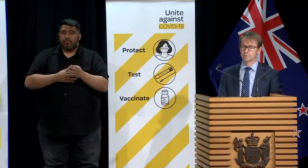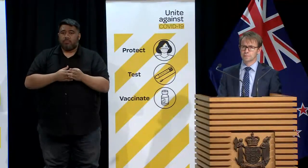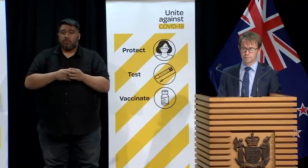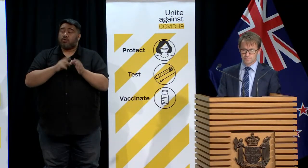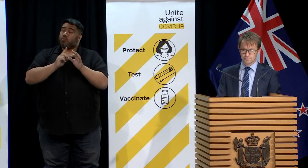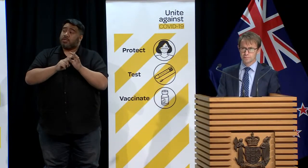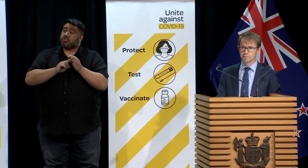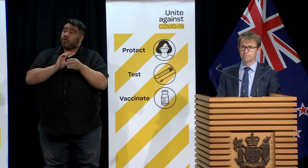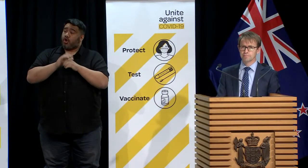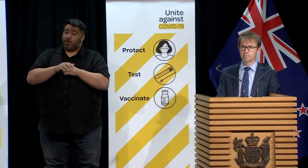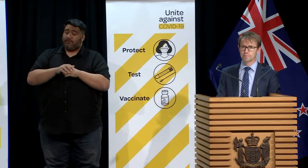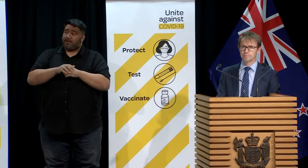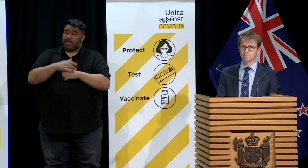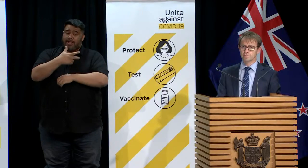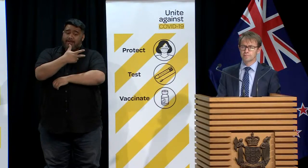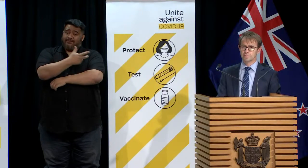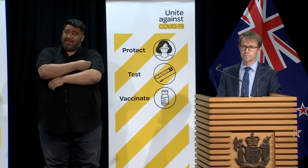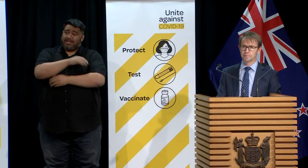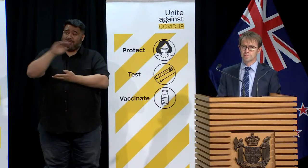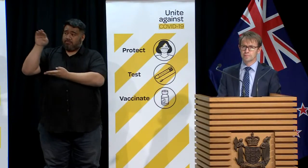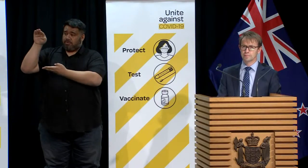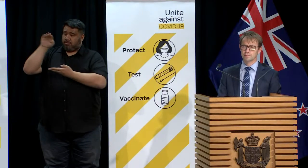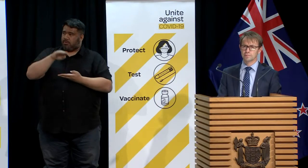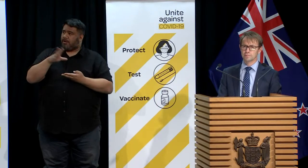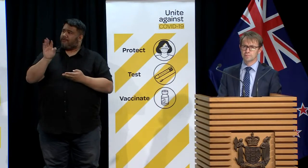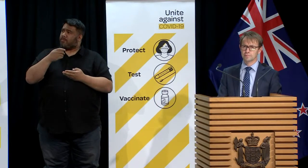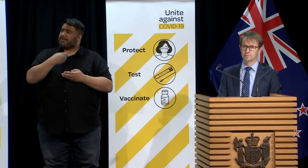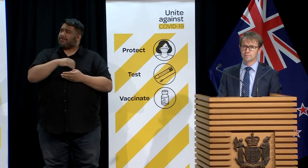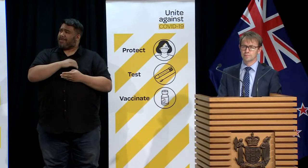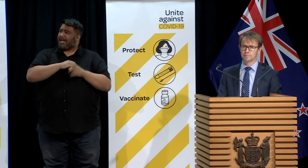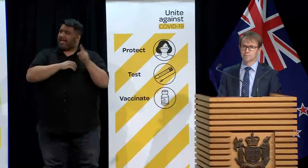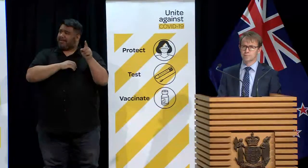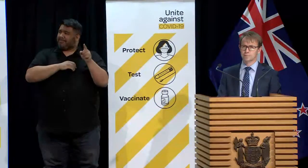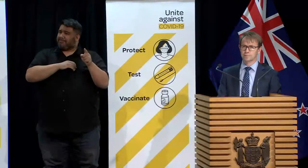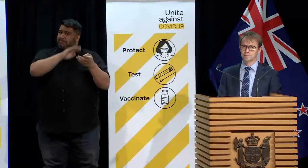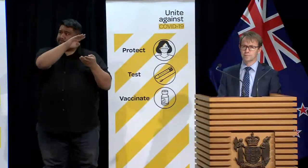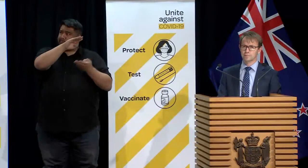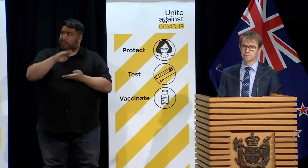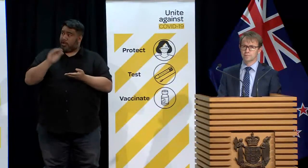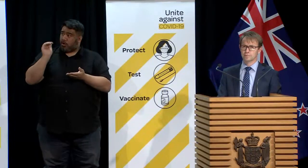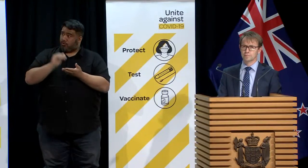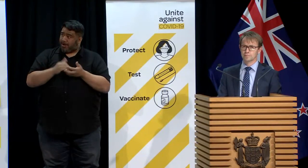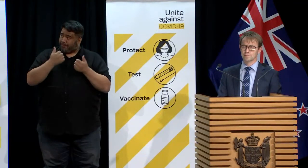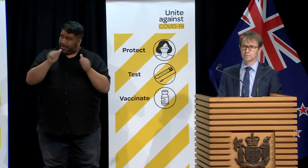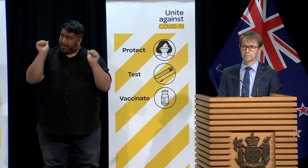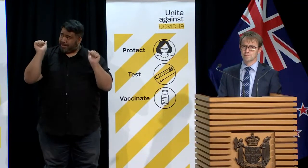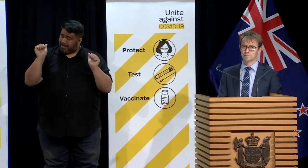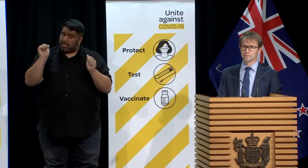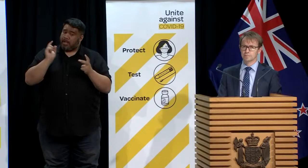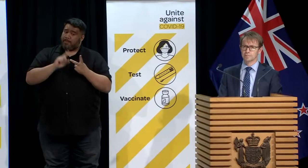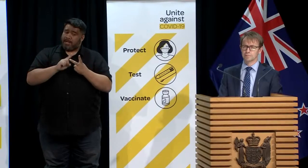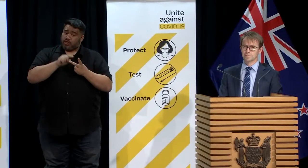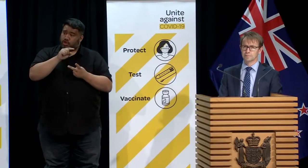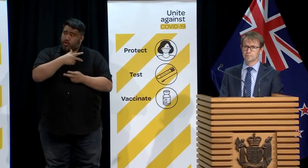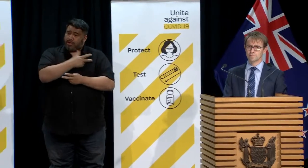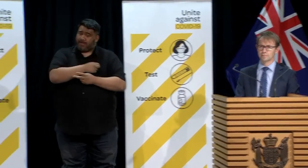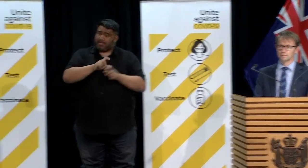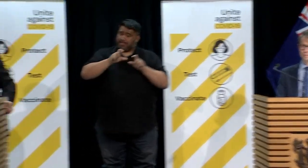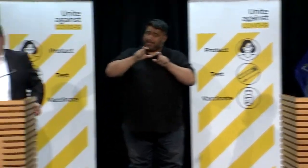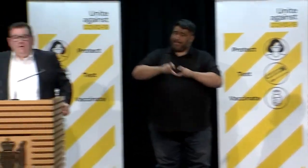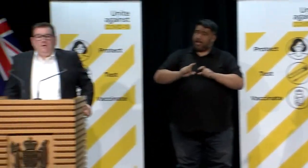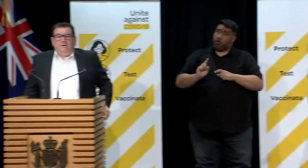from Spain? And what do some health experts are calling for them all to be kept in Auckland to help vaccinate people there? Is